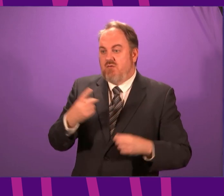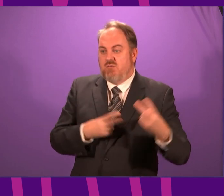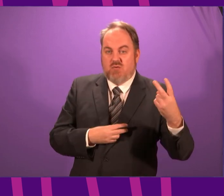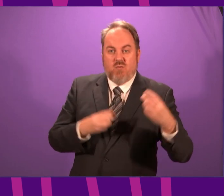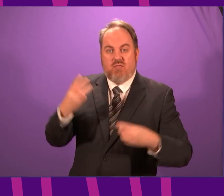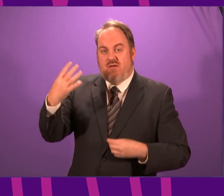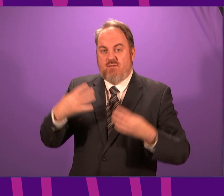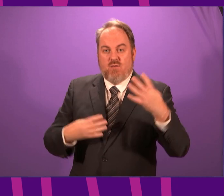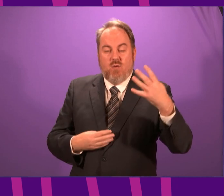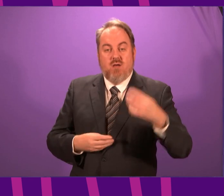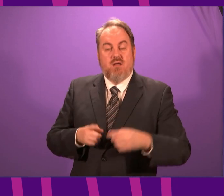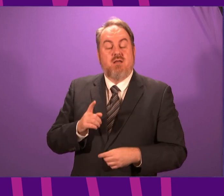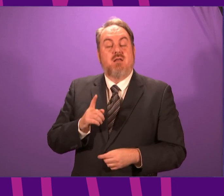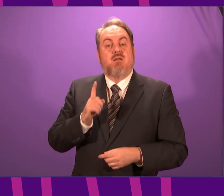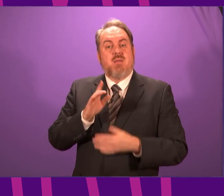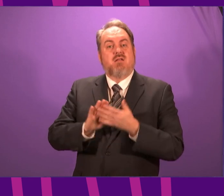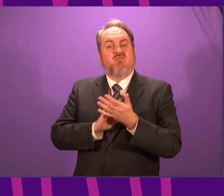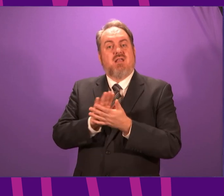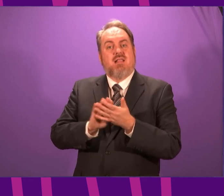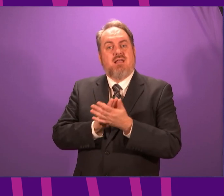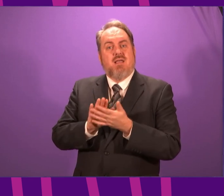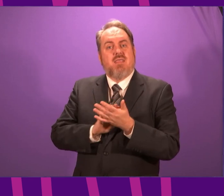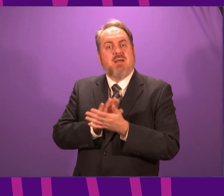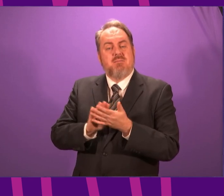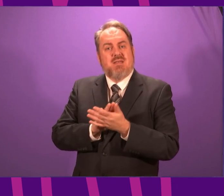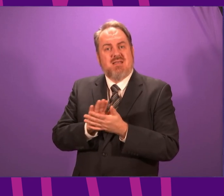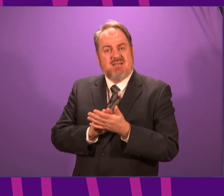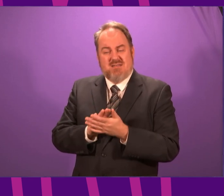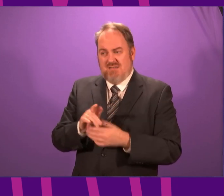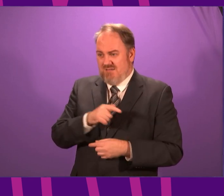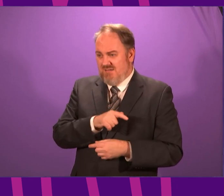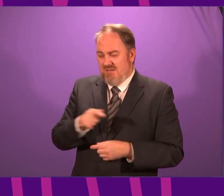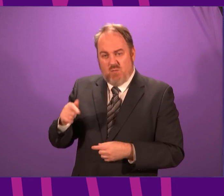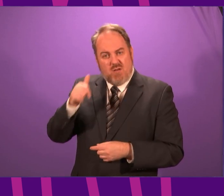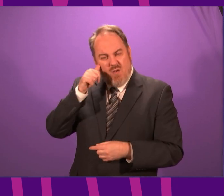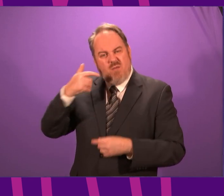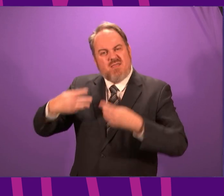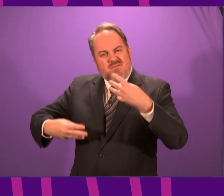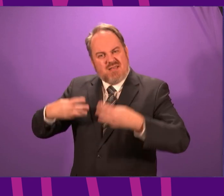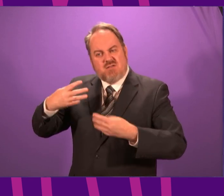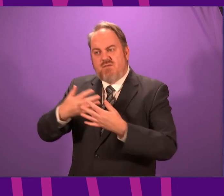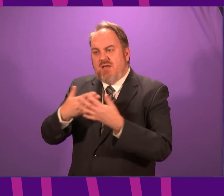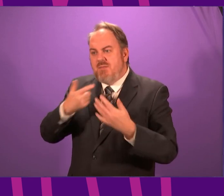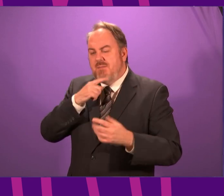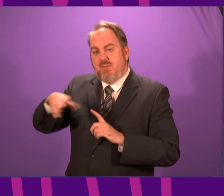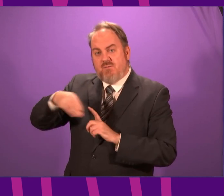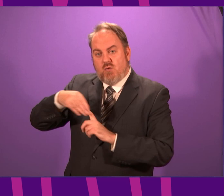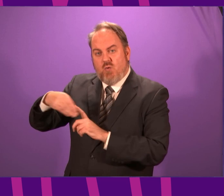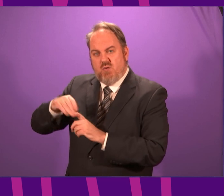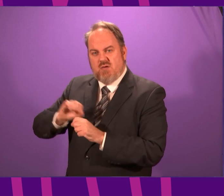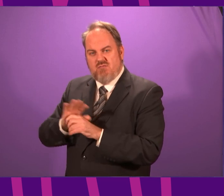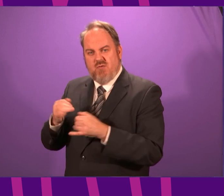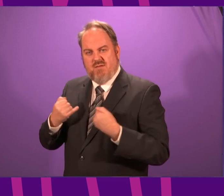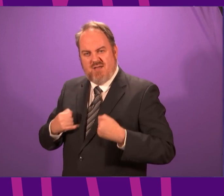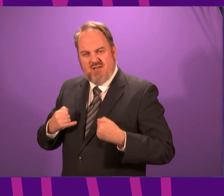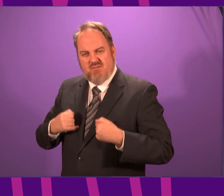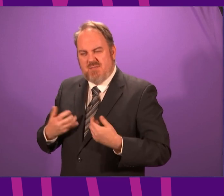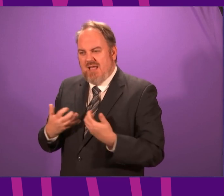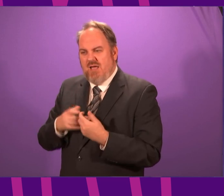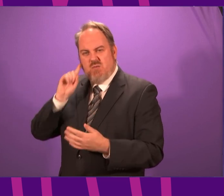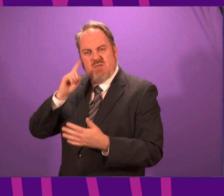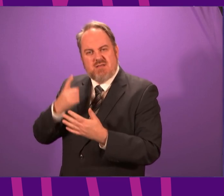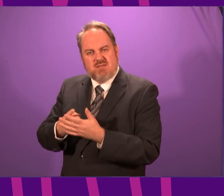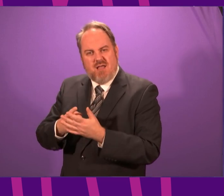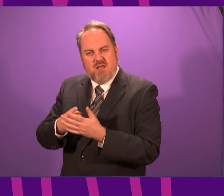and 375, and in Glasgow that's 308 per 100,000. But I'm not clear at what level they would be going to